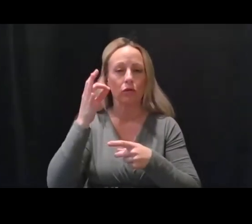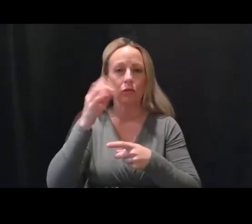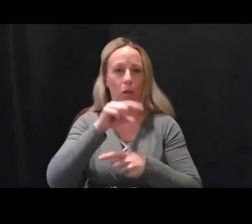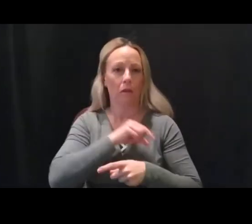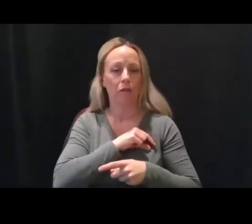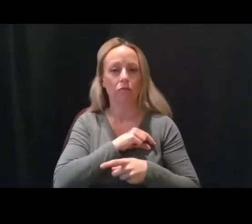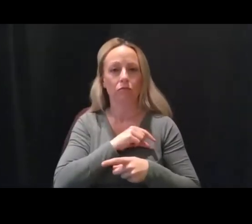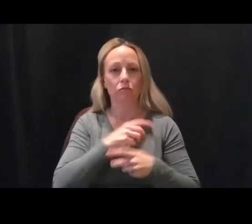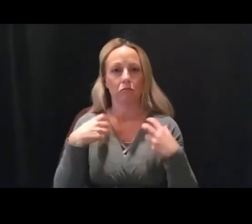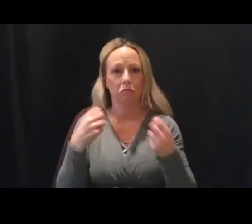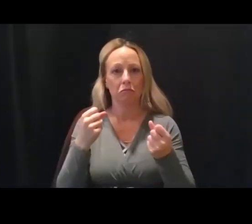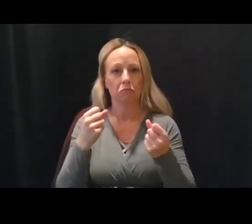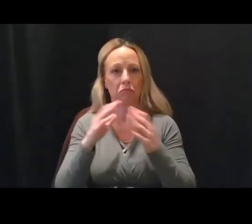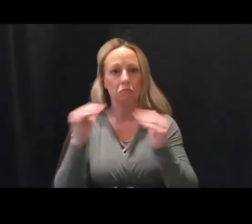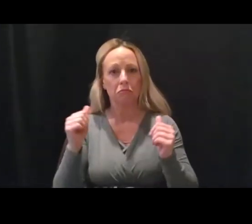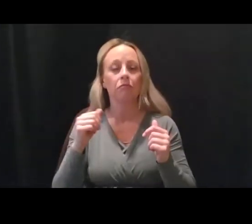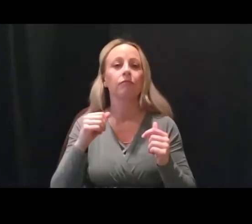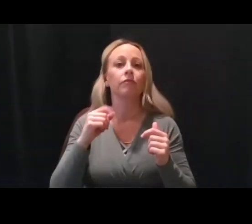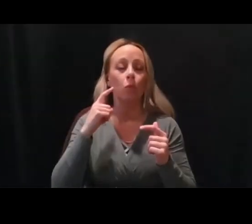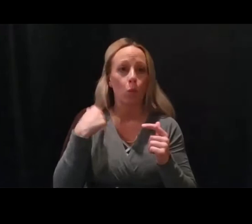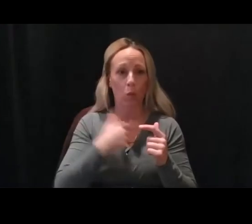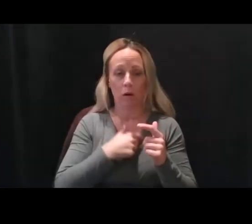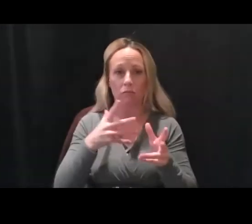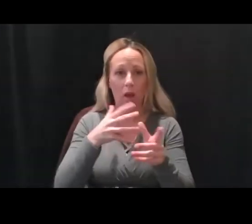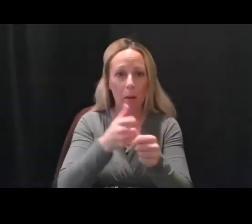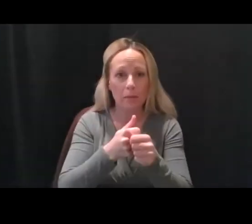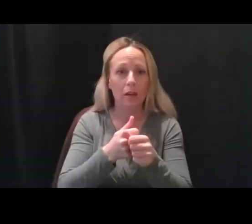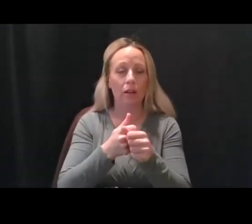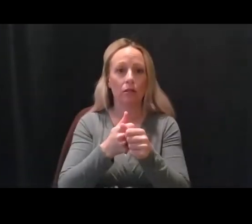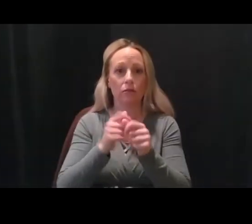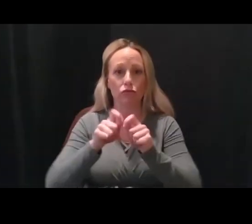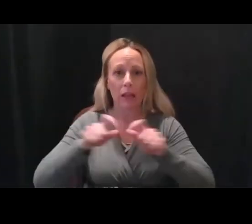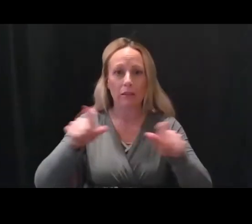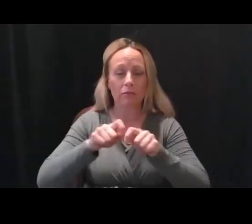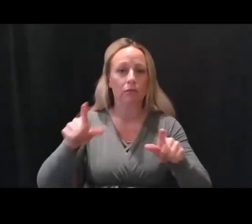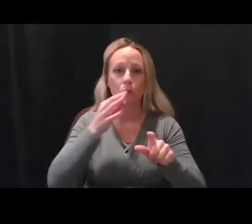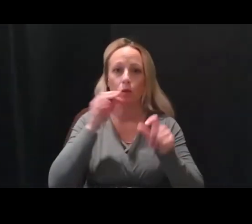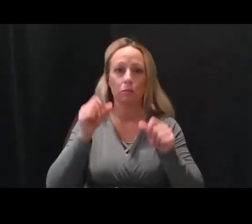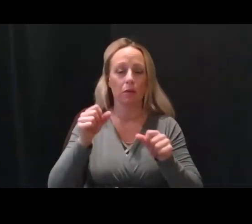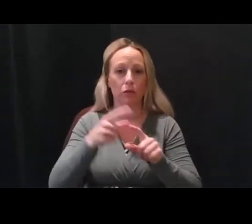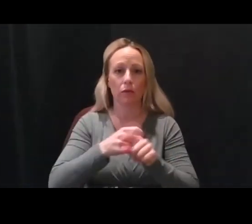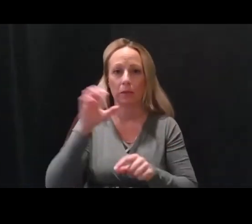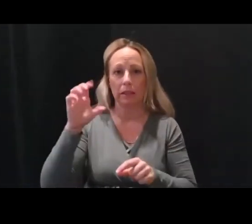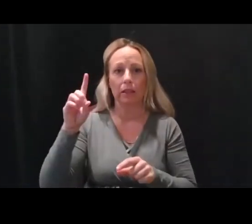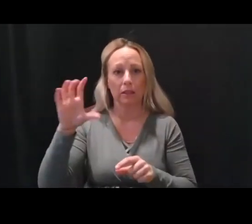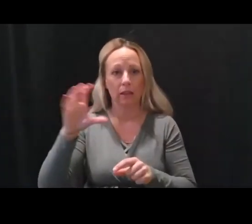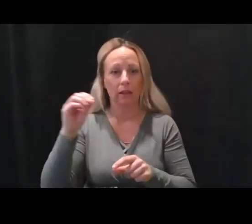We meet frequently and are updating our plans as new information is released from the CDC and the state health